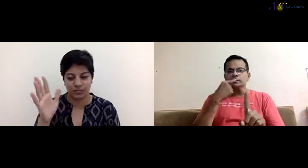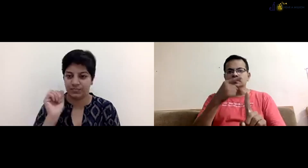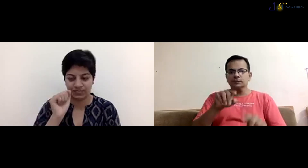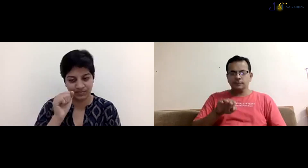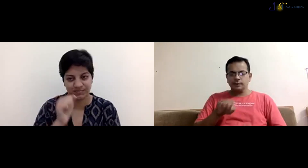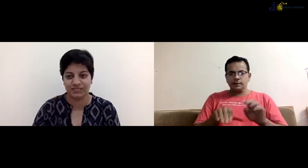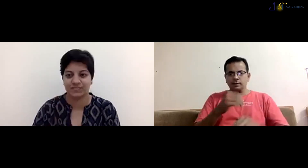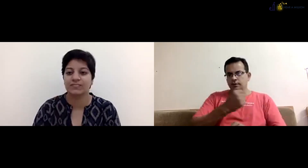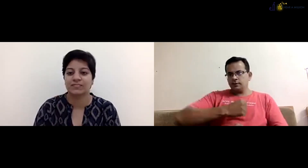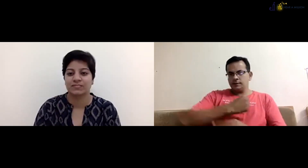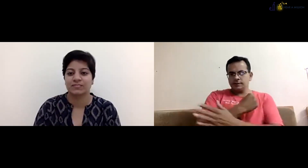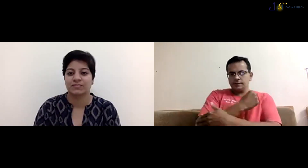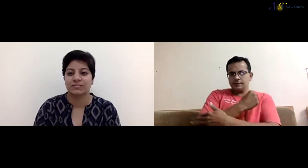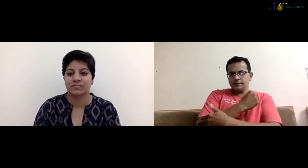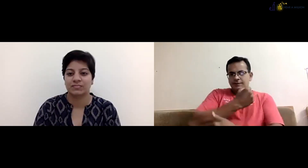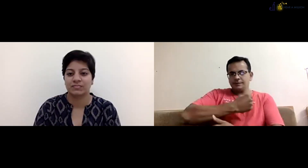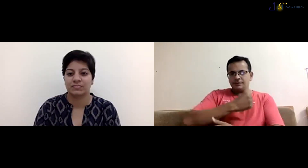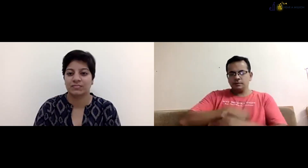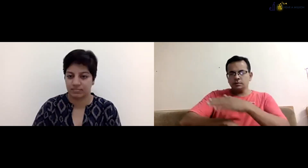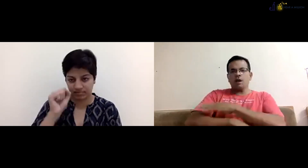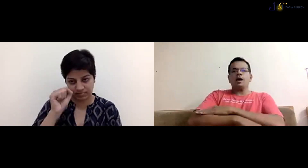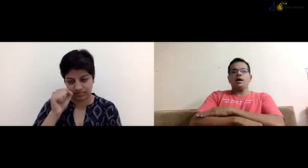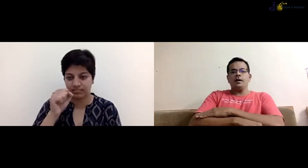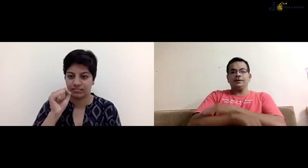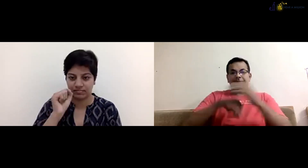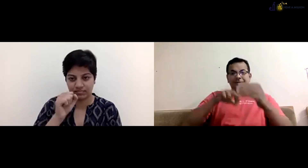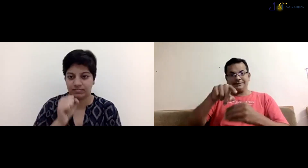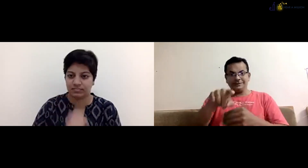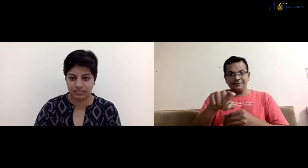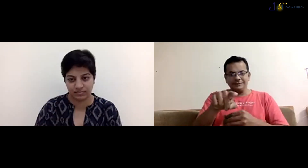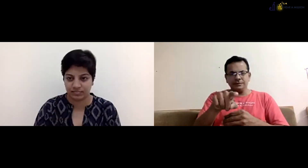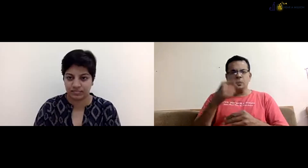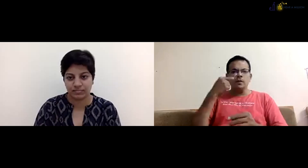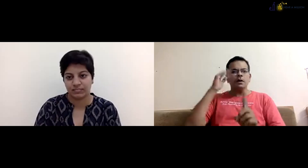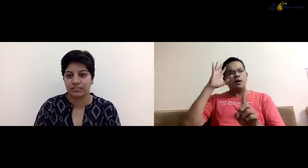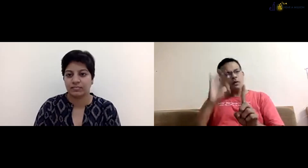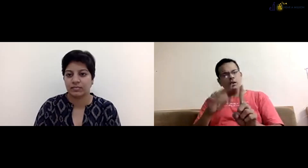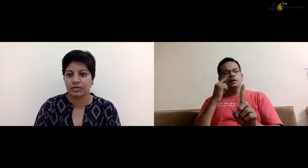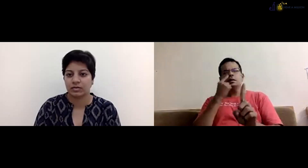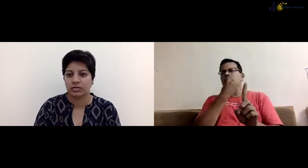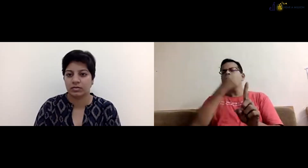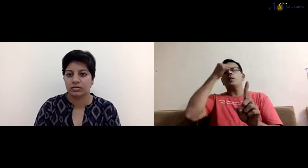about you. You were not aware about Usher syndrome. You were not aware about Usher syndrome, as you said,